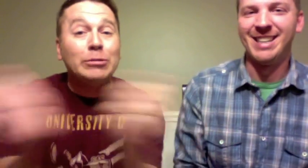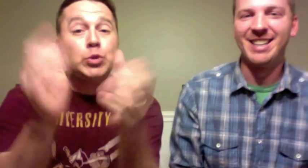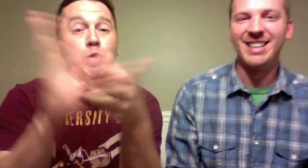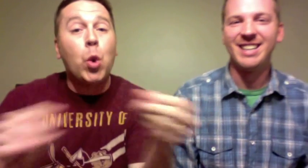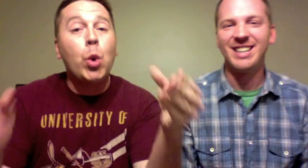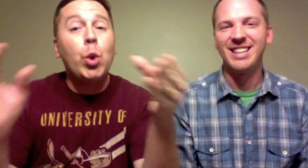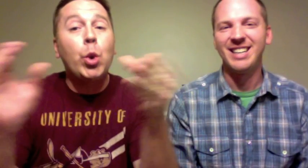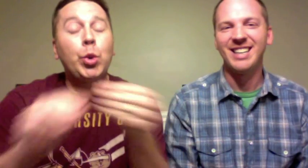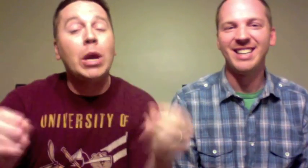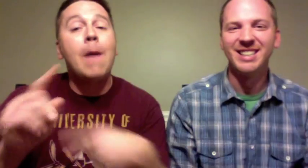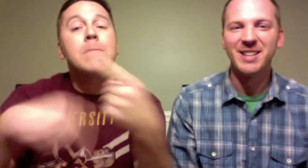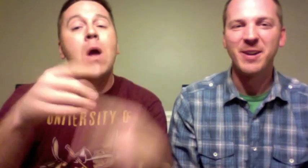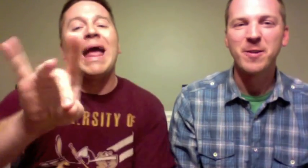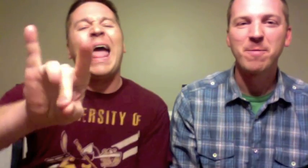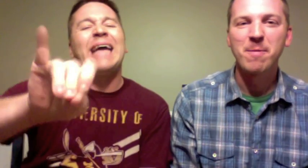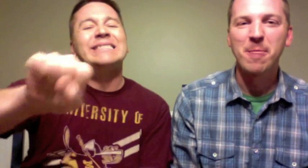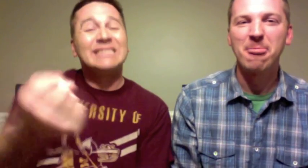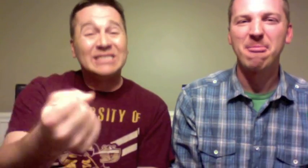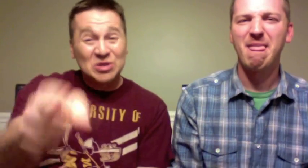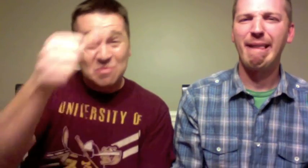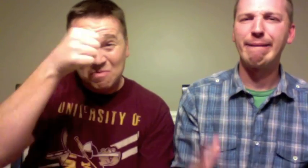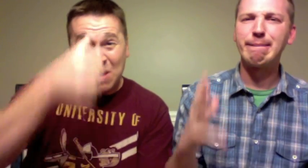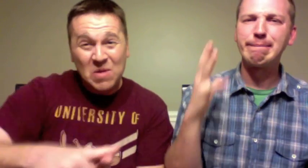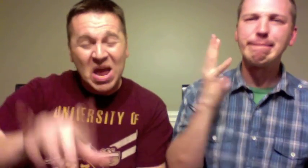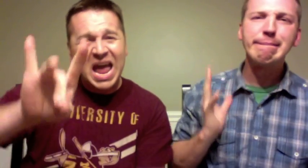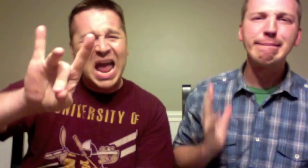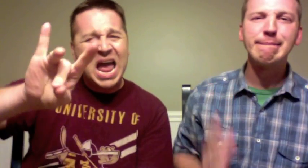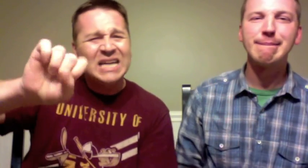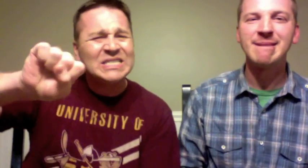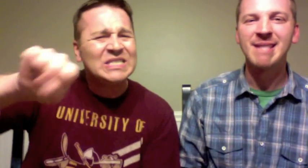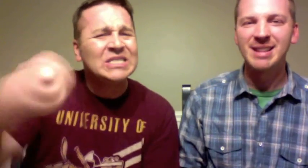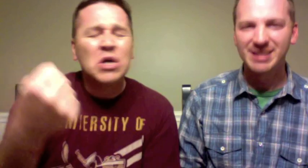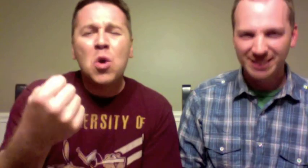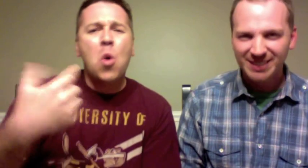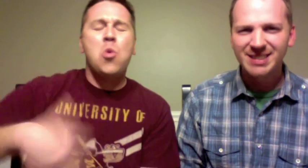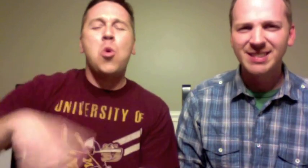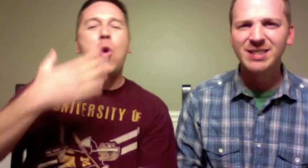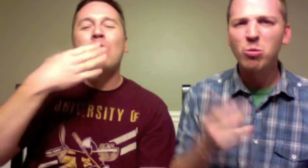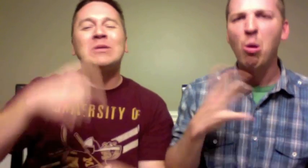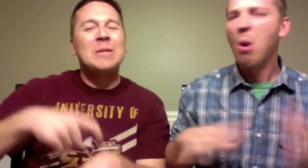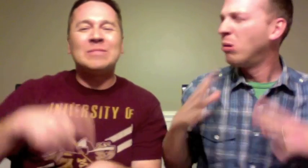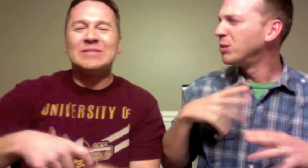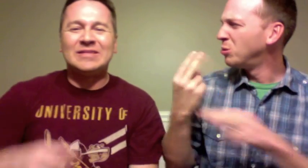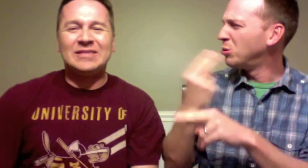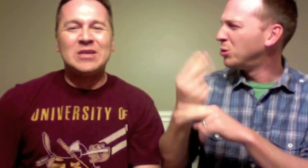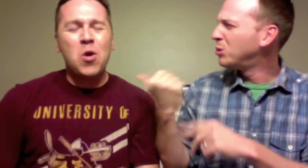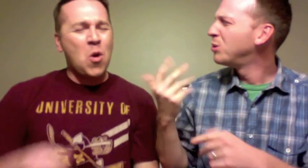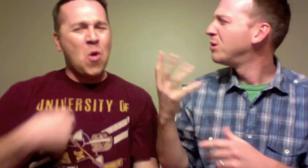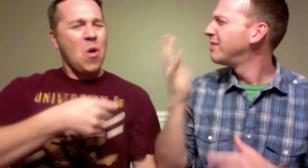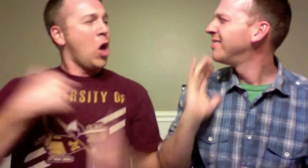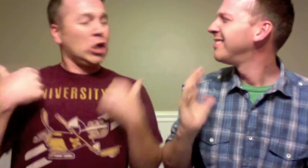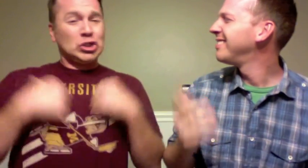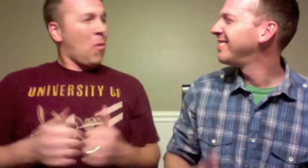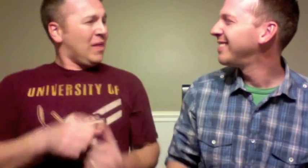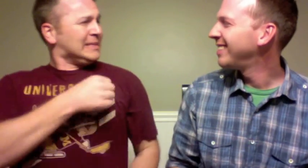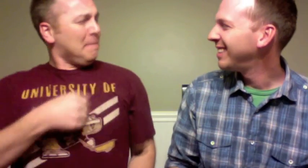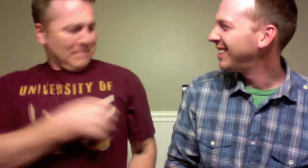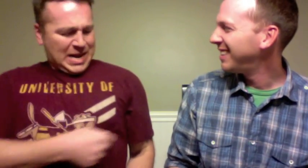Ben. Here's our story about the '80s. You remember the '80s? Yeah, a long time ago. Oh, good Yeah, times, what kind of man. clothes Good did you times. use, Andy? A jacket with